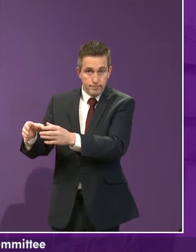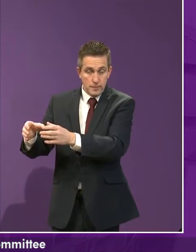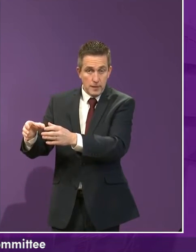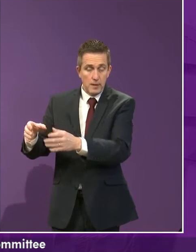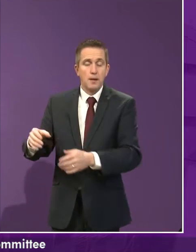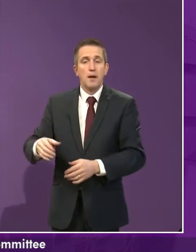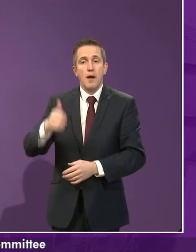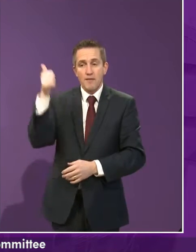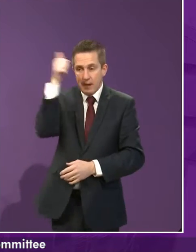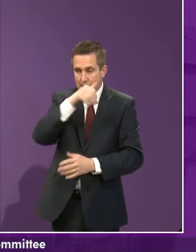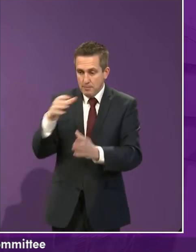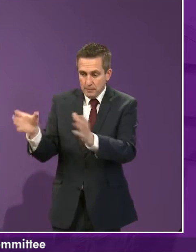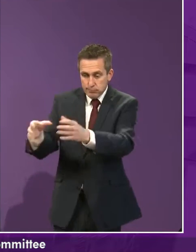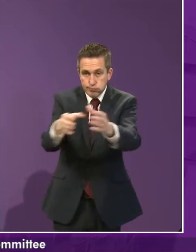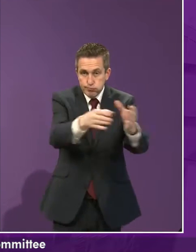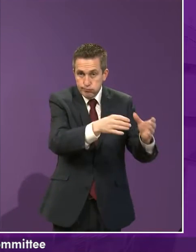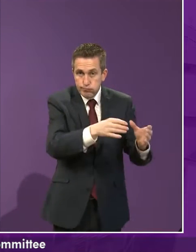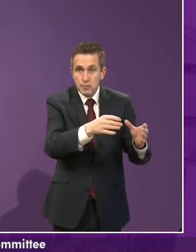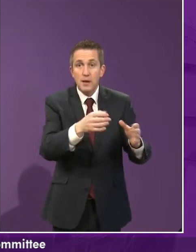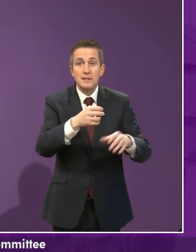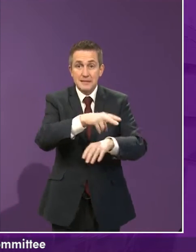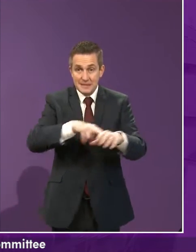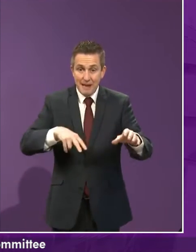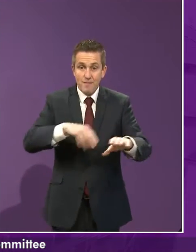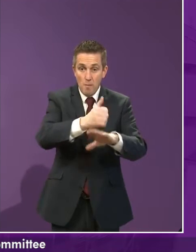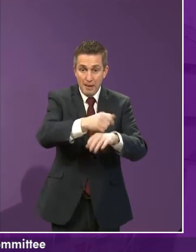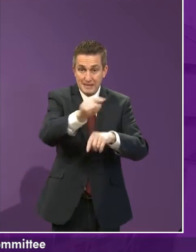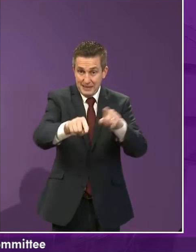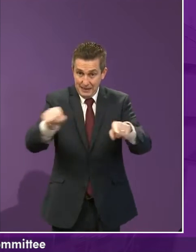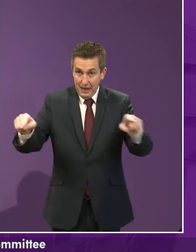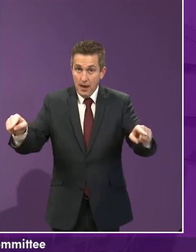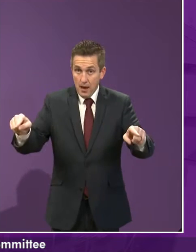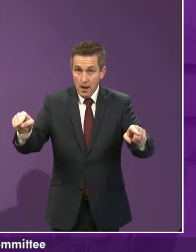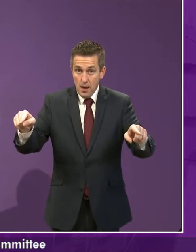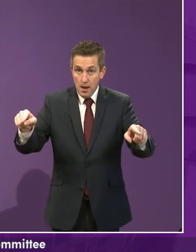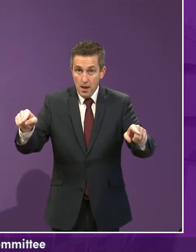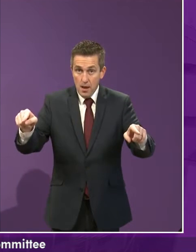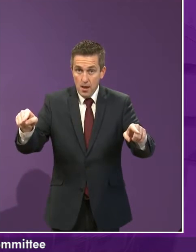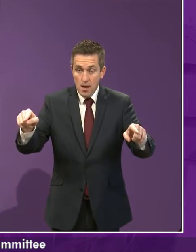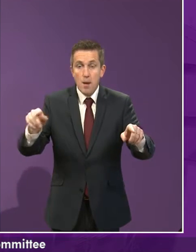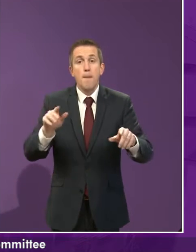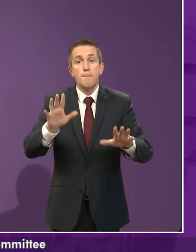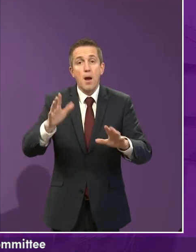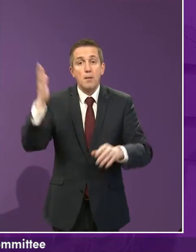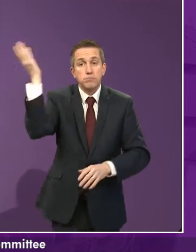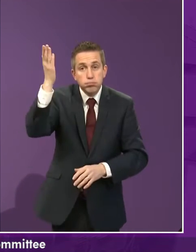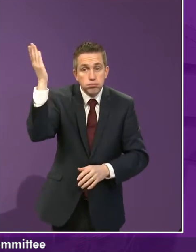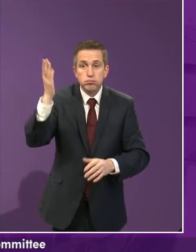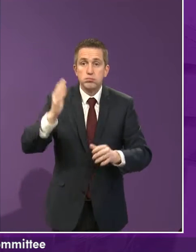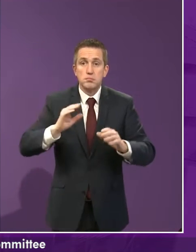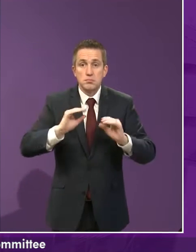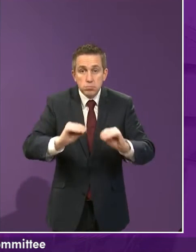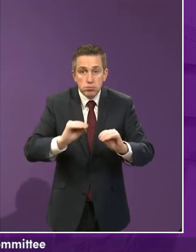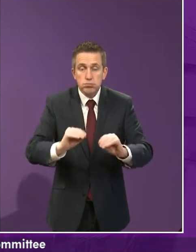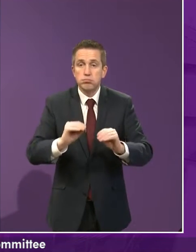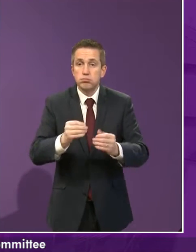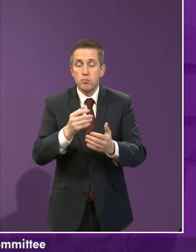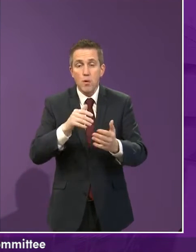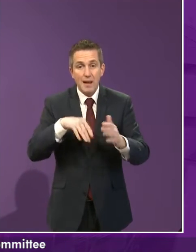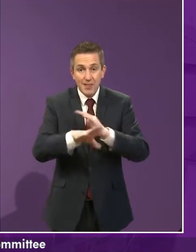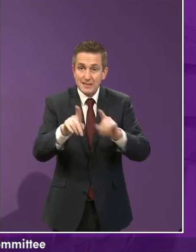house the academics and the support staff. It doesn't necessarily mean that that's where laboratory work takes place, or lectures or seminars.